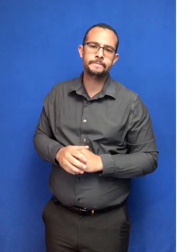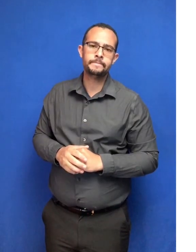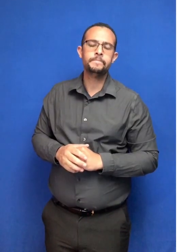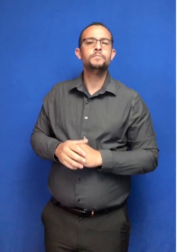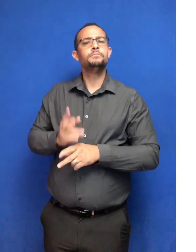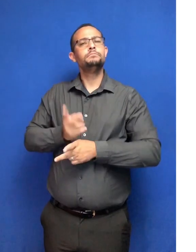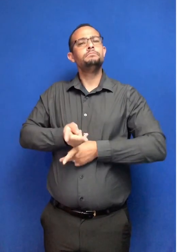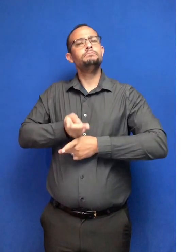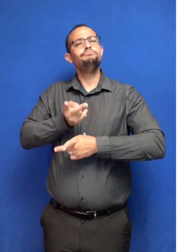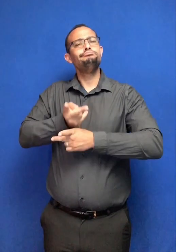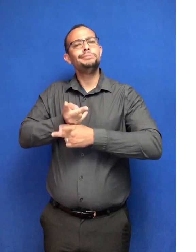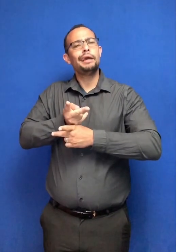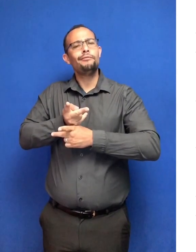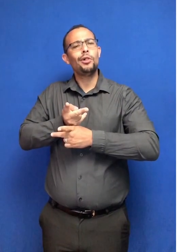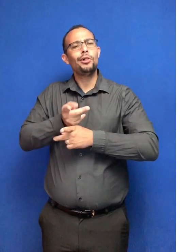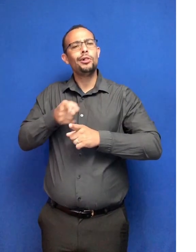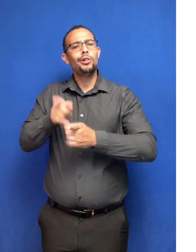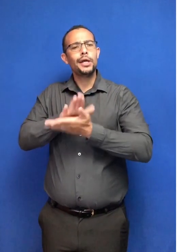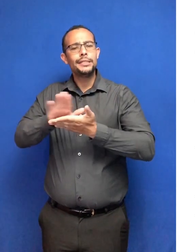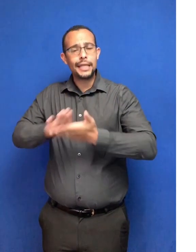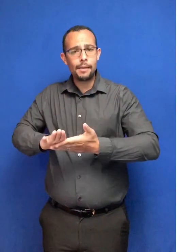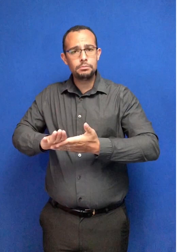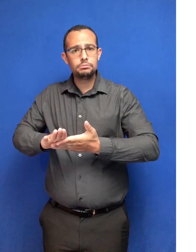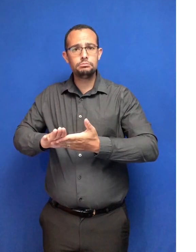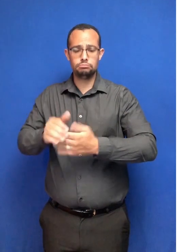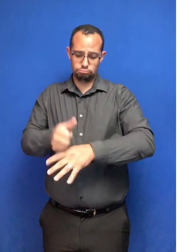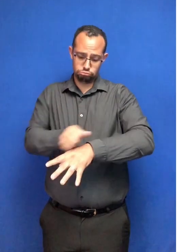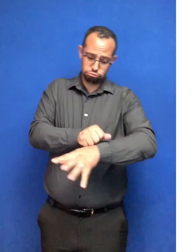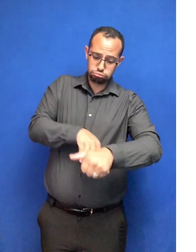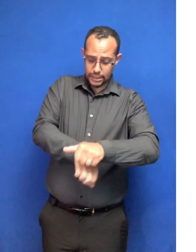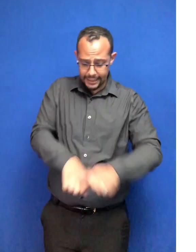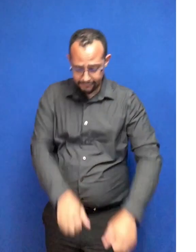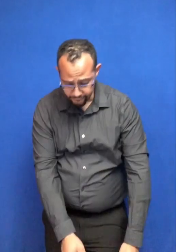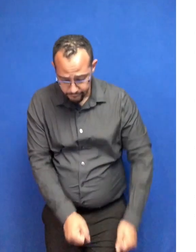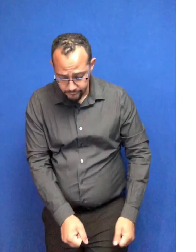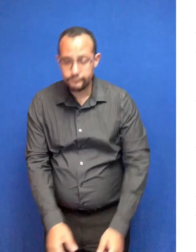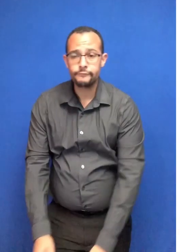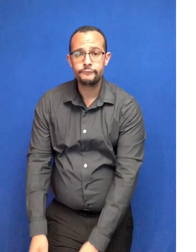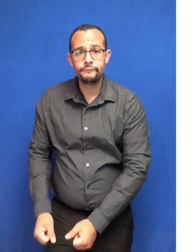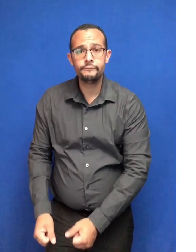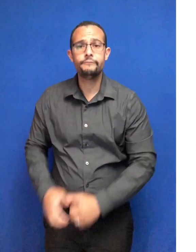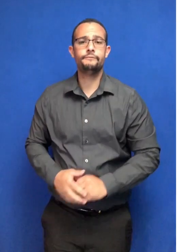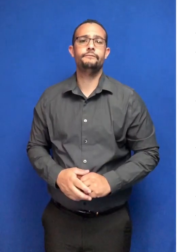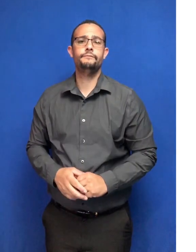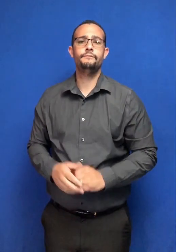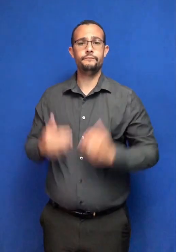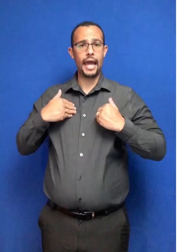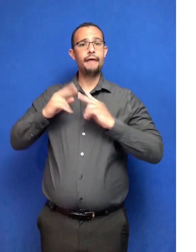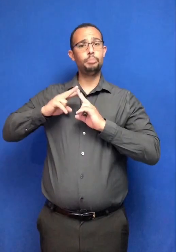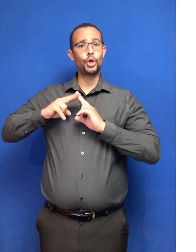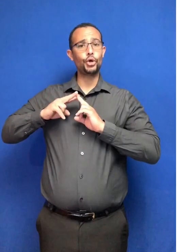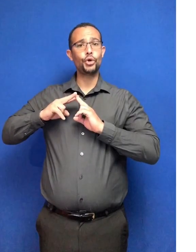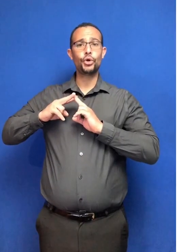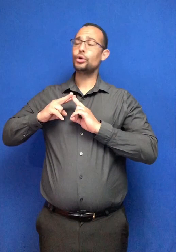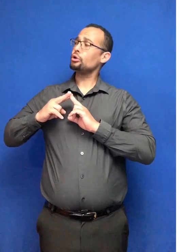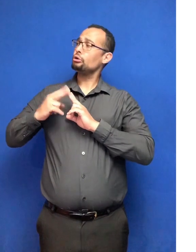protective clothing and use the buddy system. Work with a partner. You should be in eyesight of each